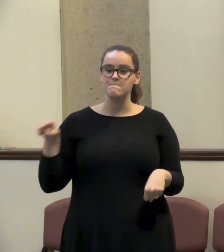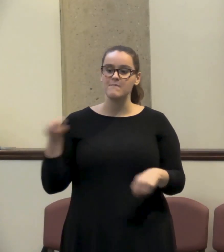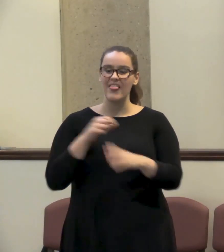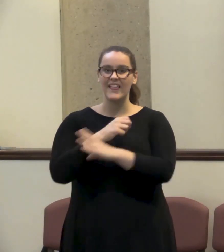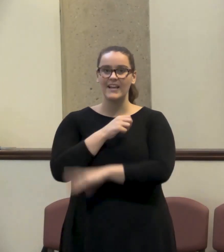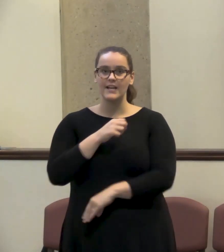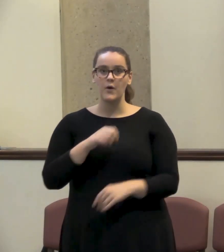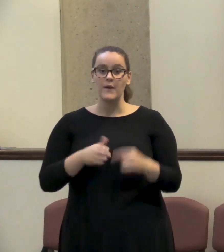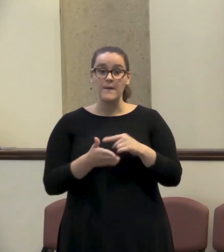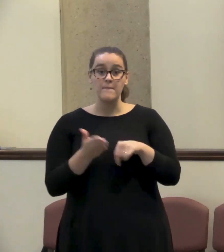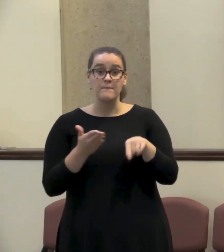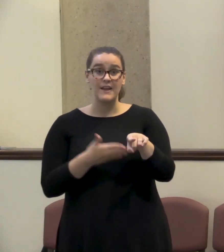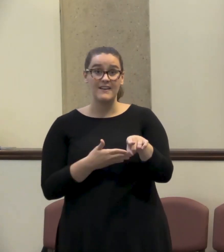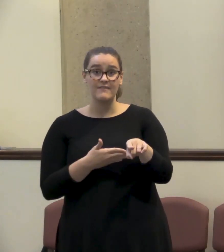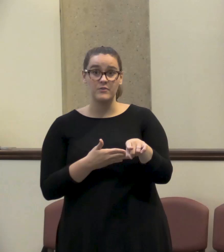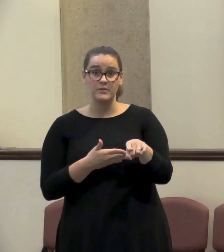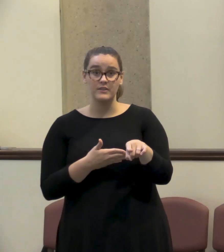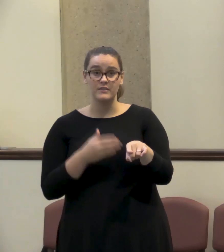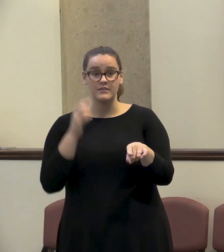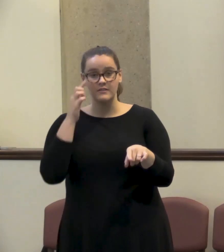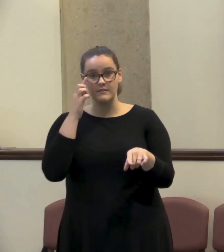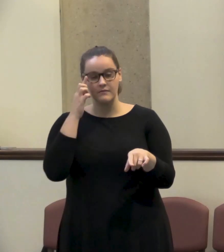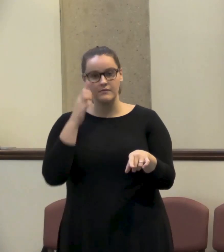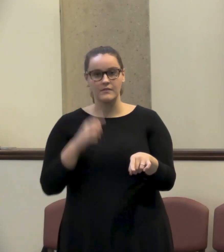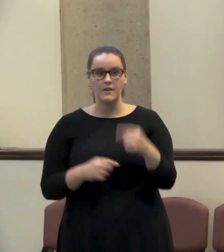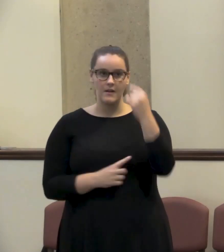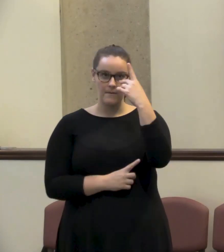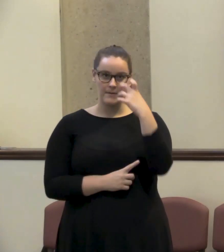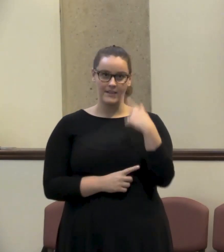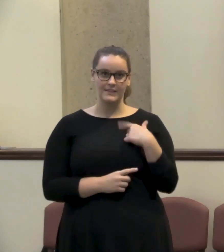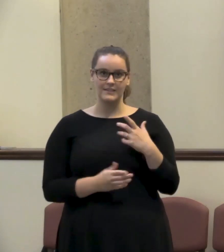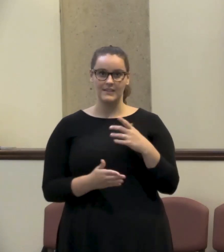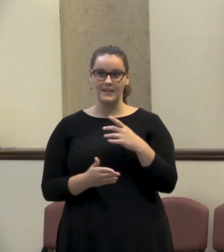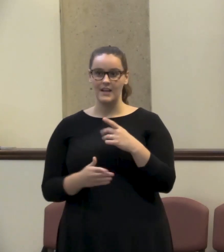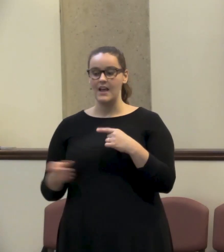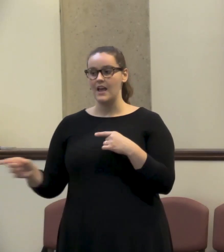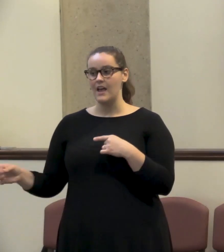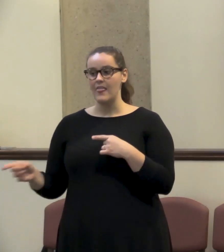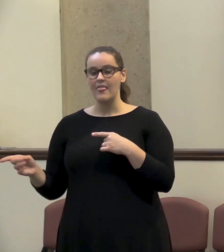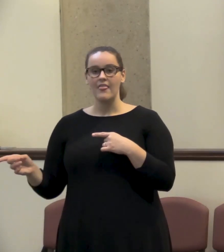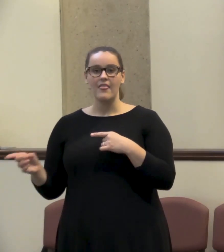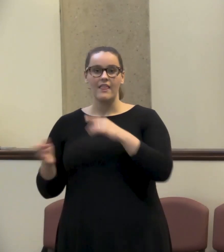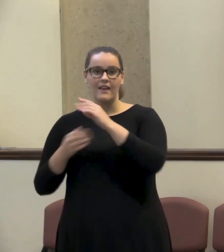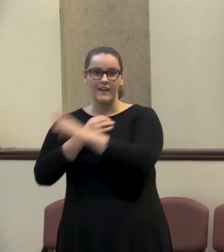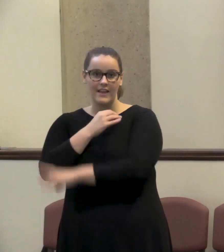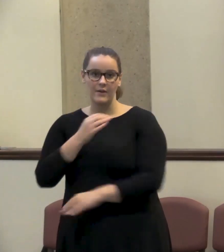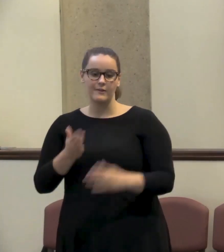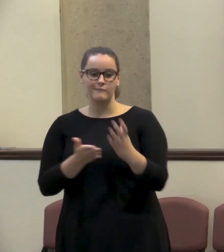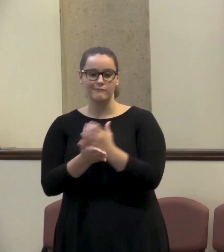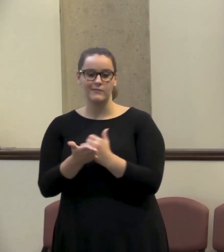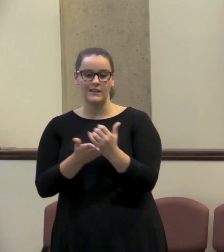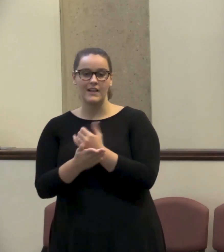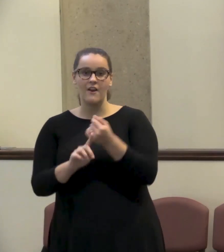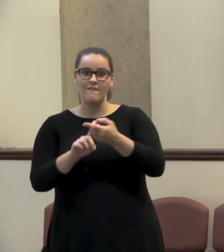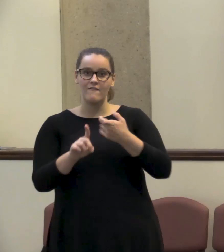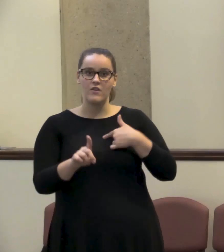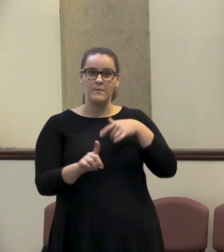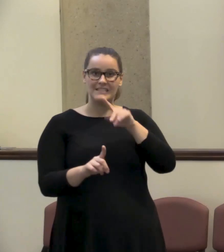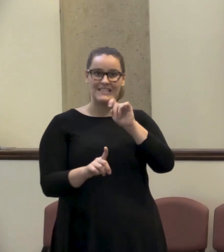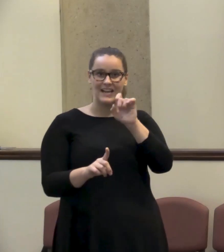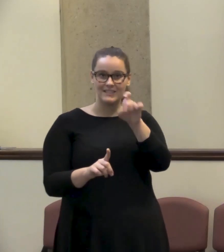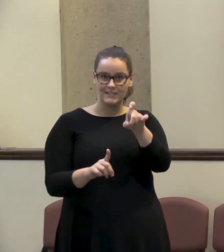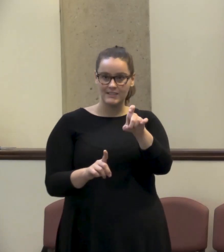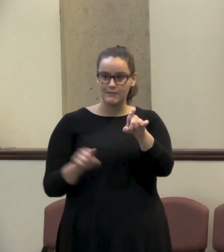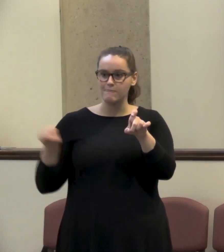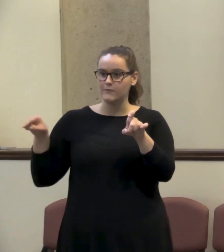through a bond, but it was safe for the county because the county collected it back on the property tax, added it 1/20th of that bill